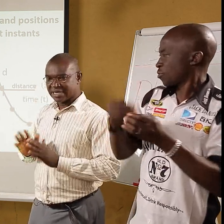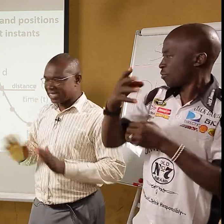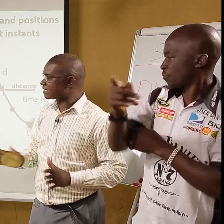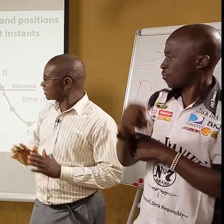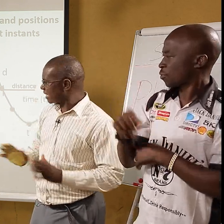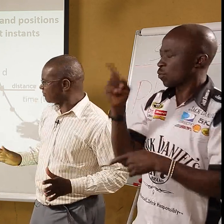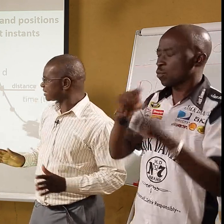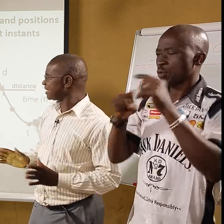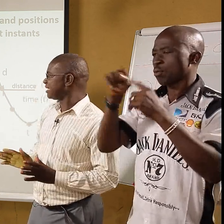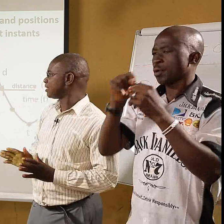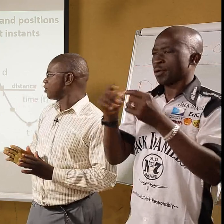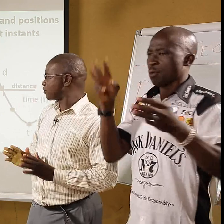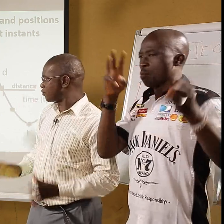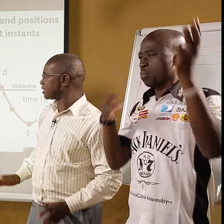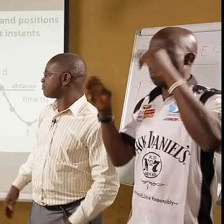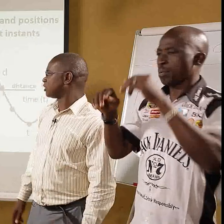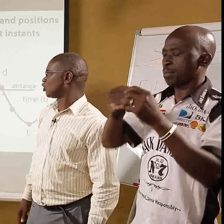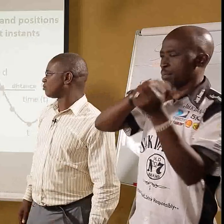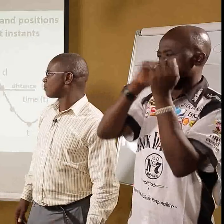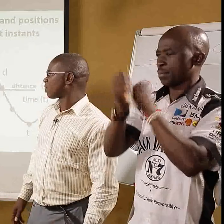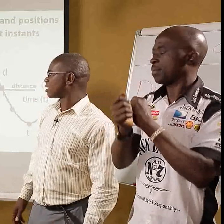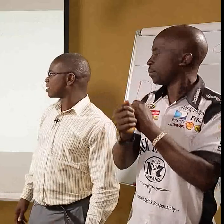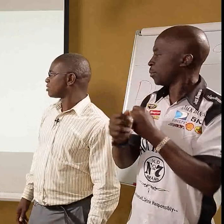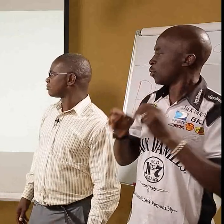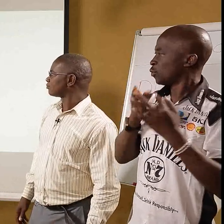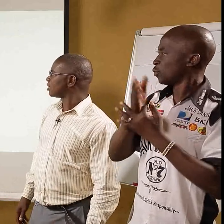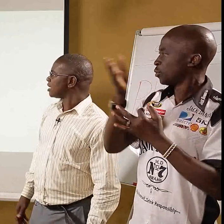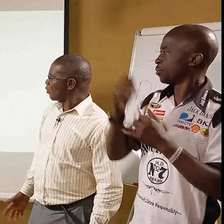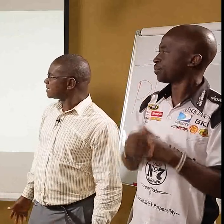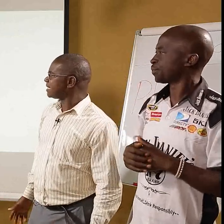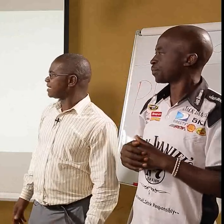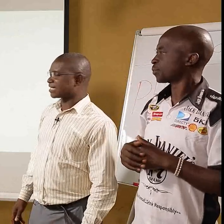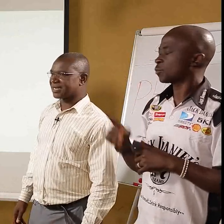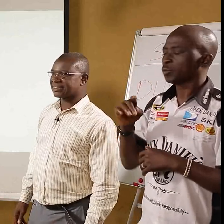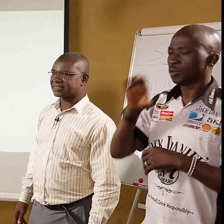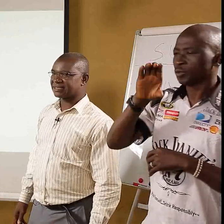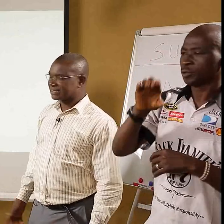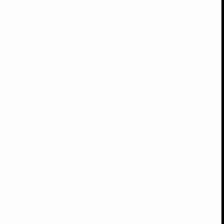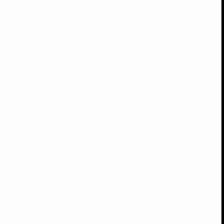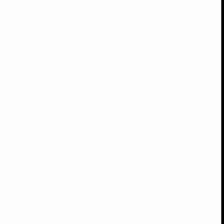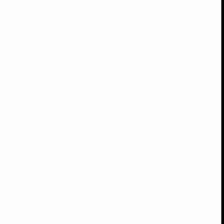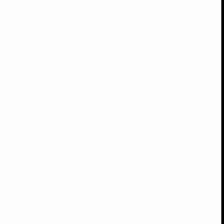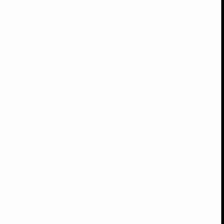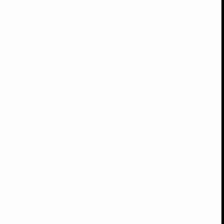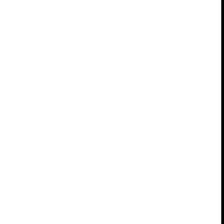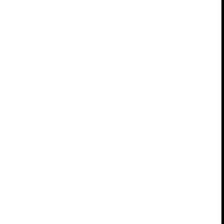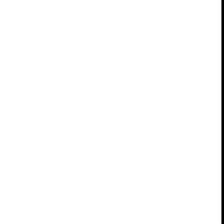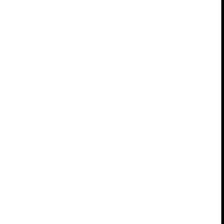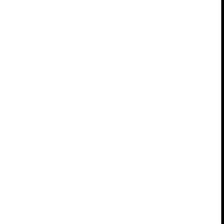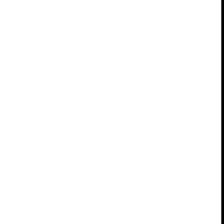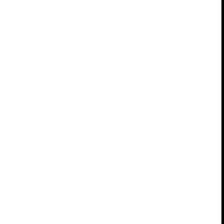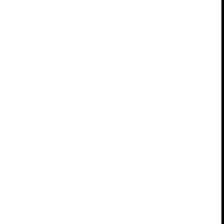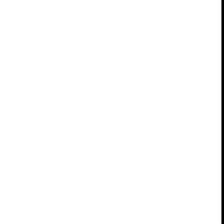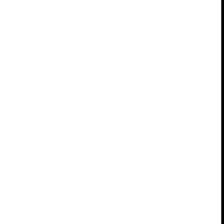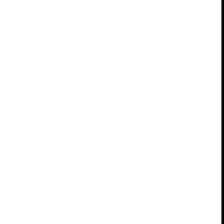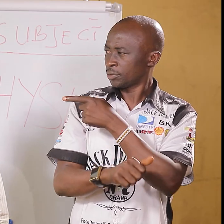wave is traversing through that medium. Where C is crest, T is trough, A is